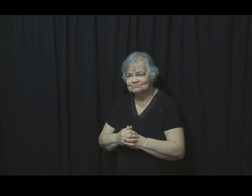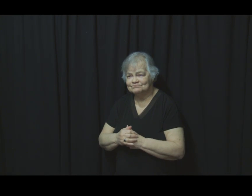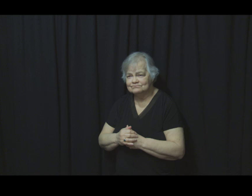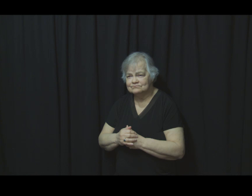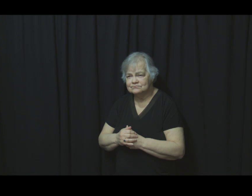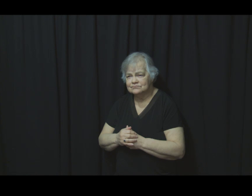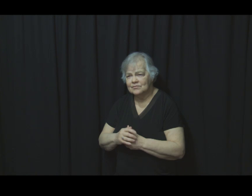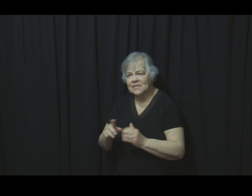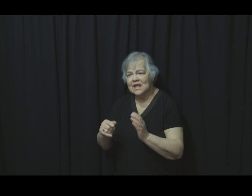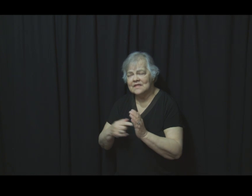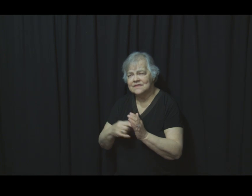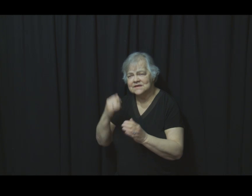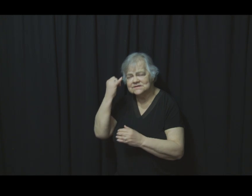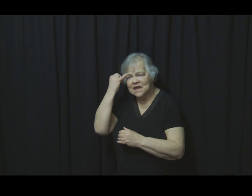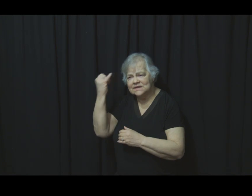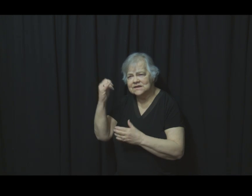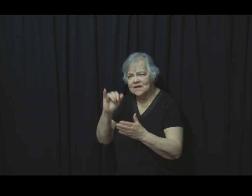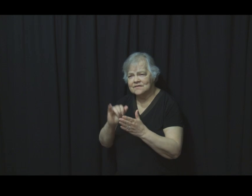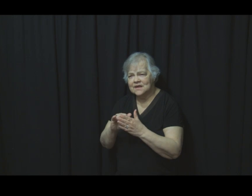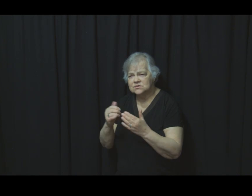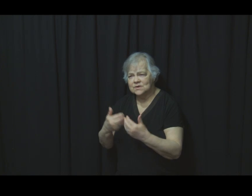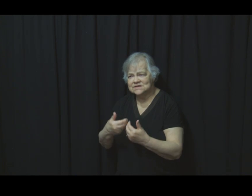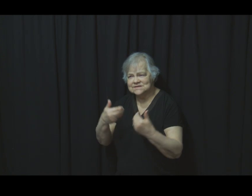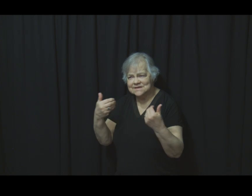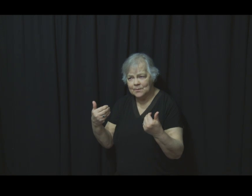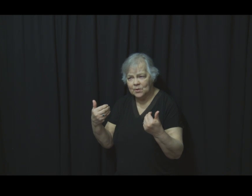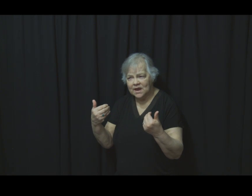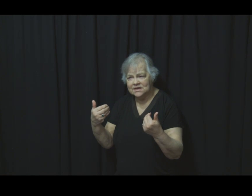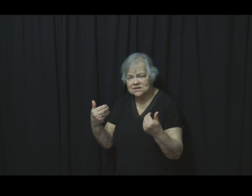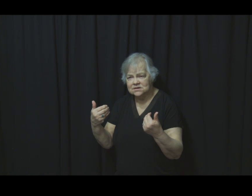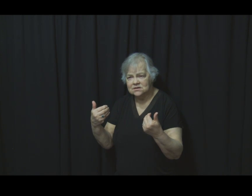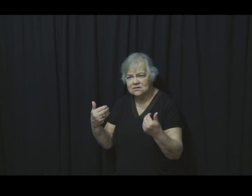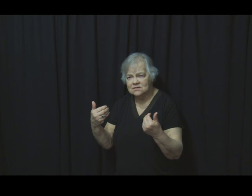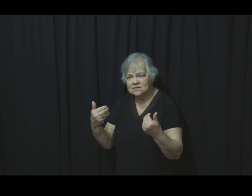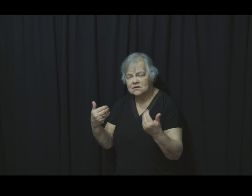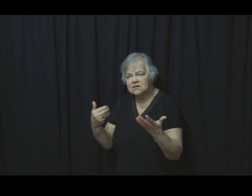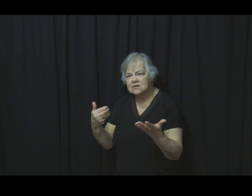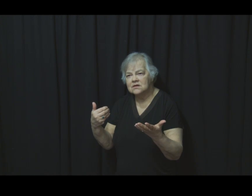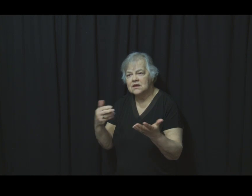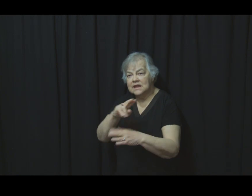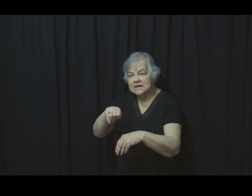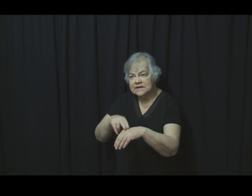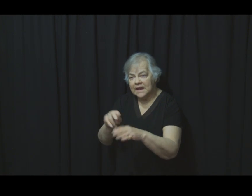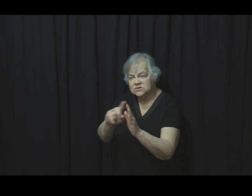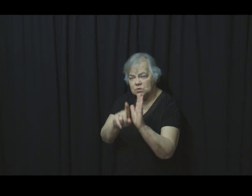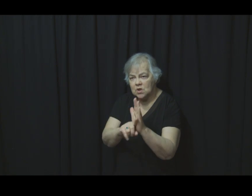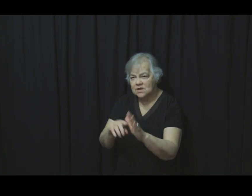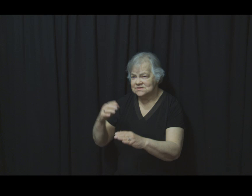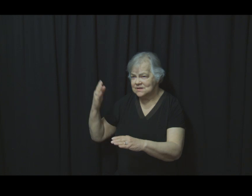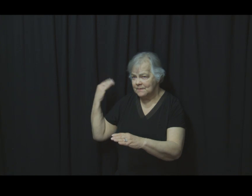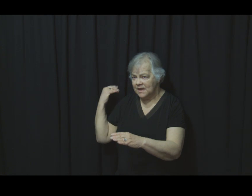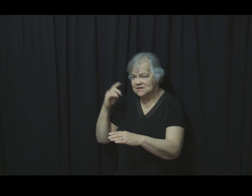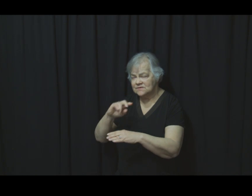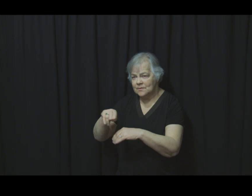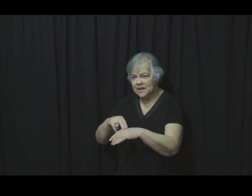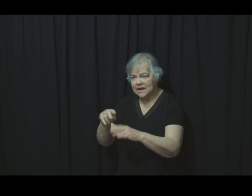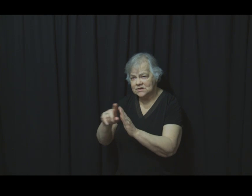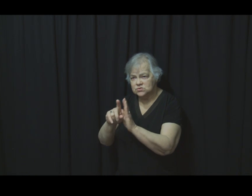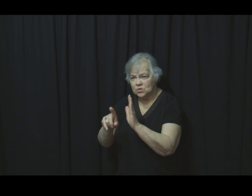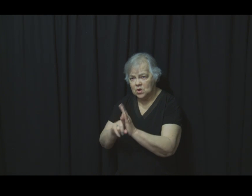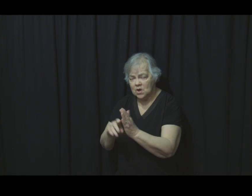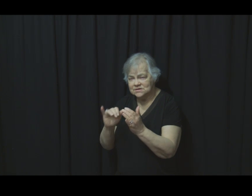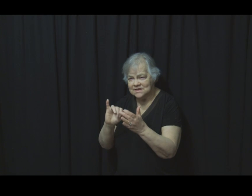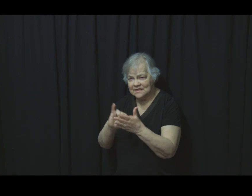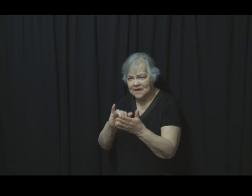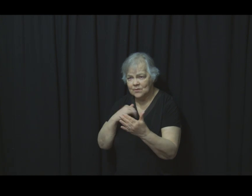So this idea that you can separate the natural laws of the past from the natural laws that we have